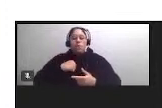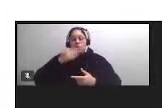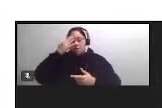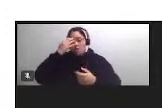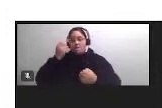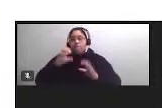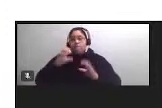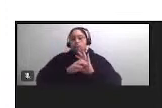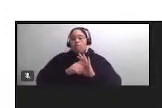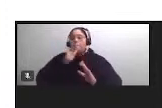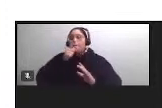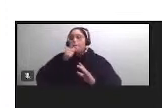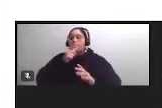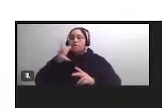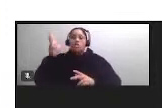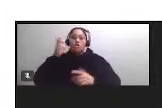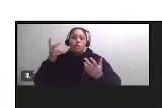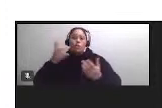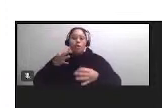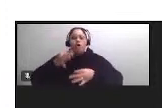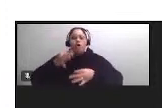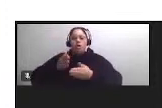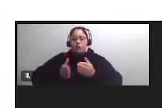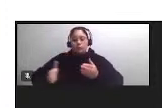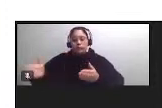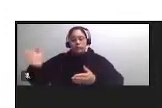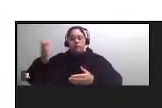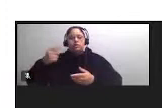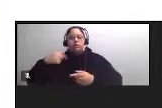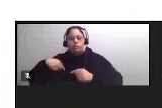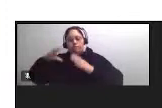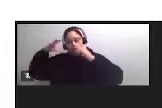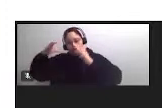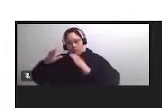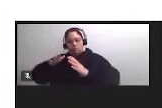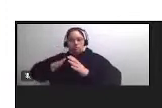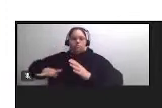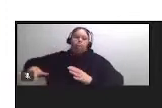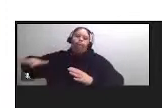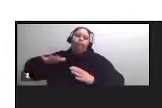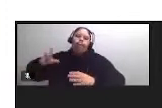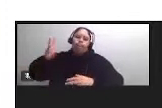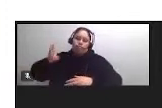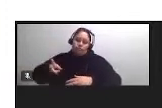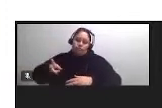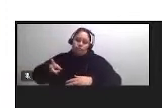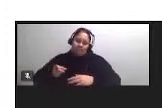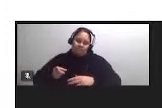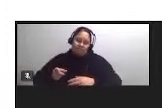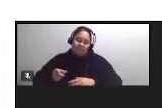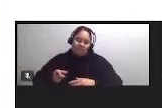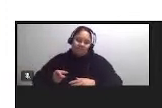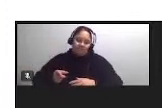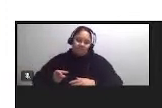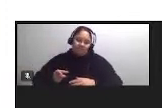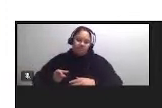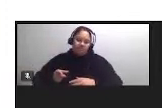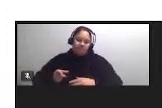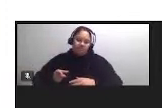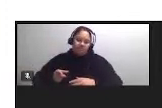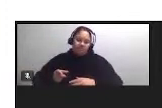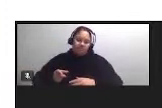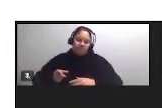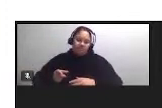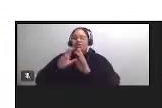to be a public hearing in the garden route, then we will particularly target the publications and the radio